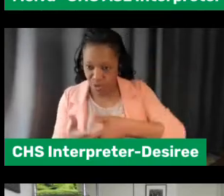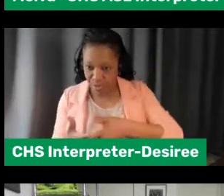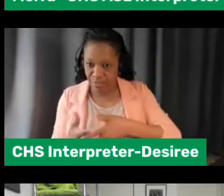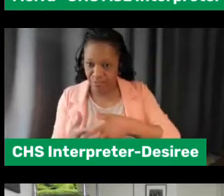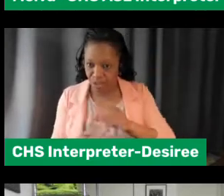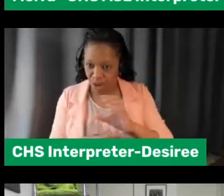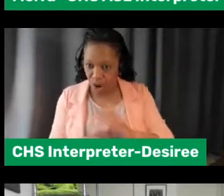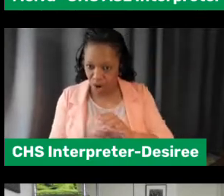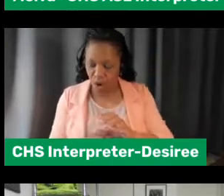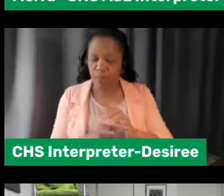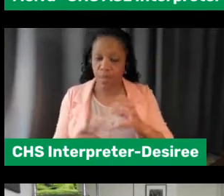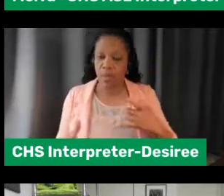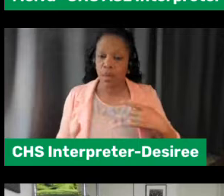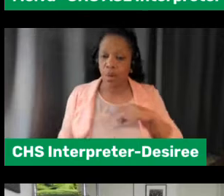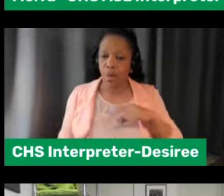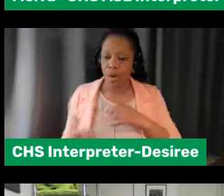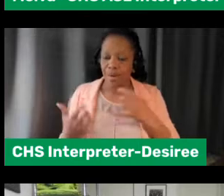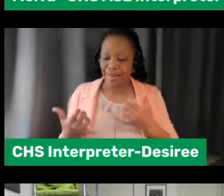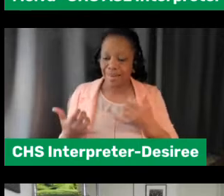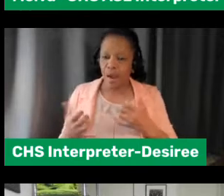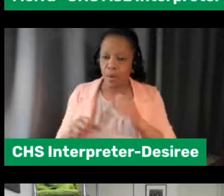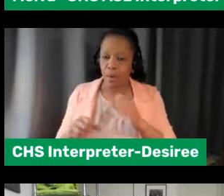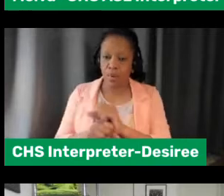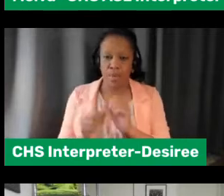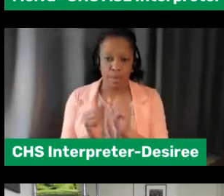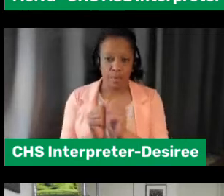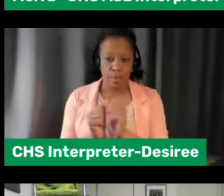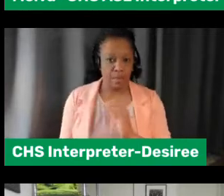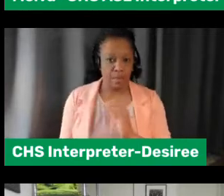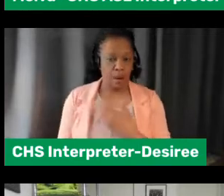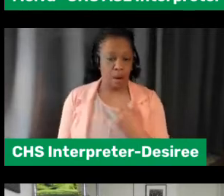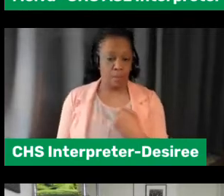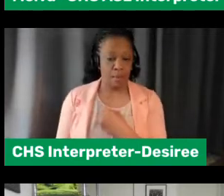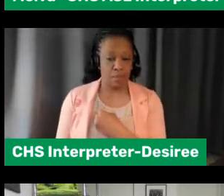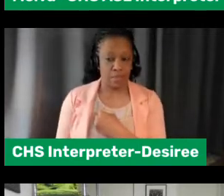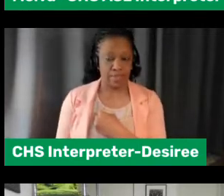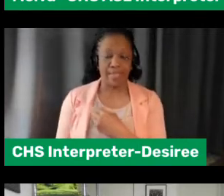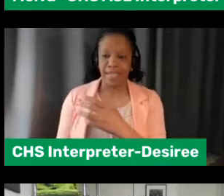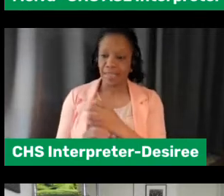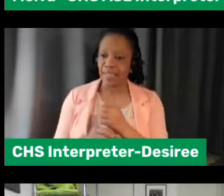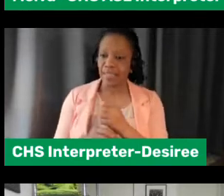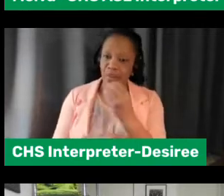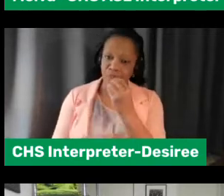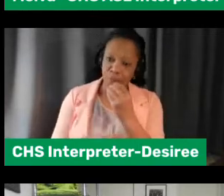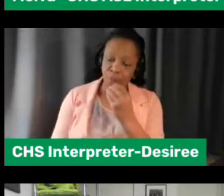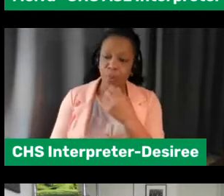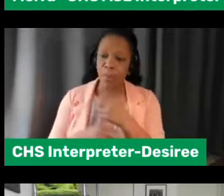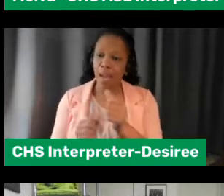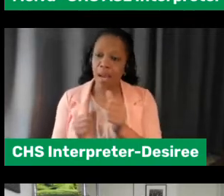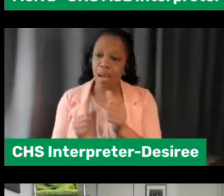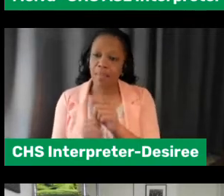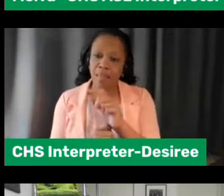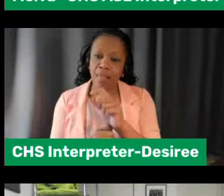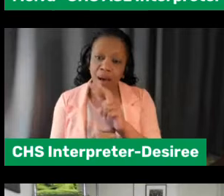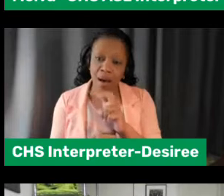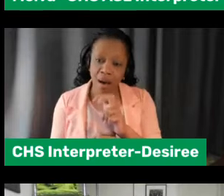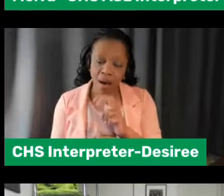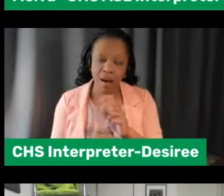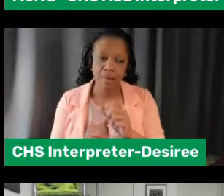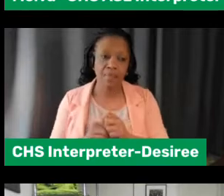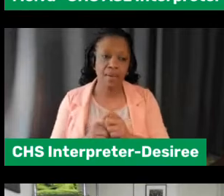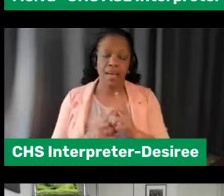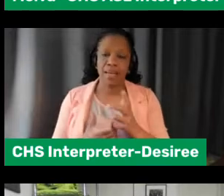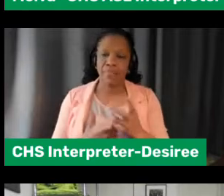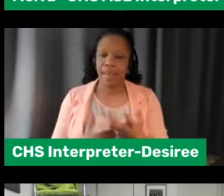our members to get food that is made with love, that integrates produce